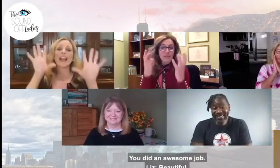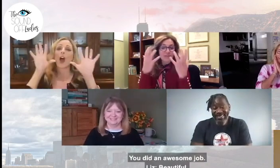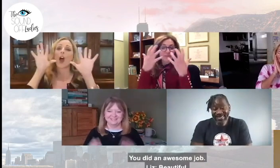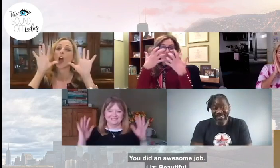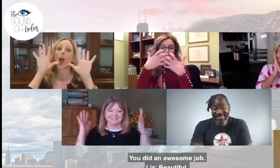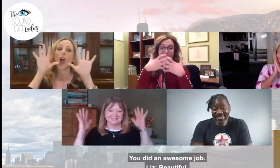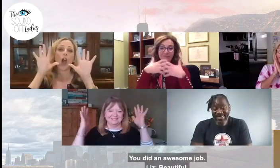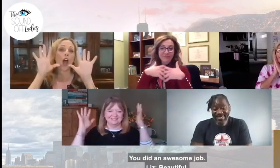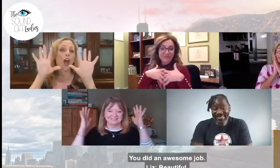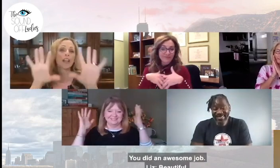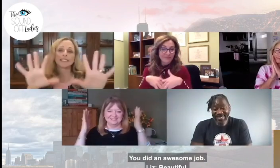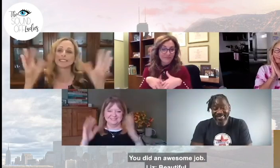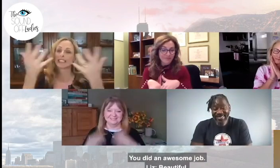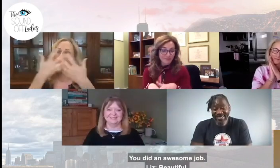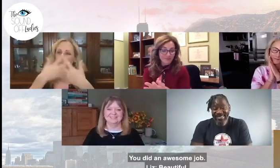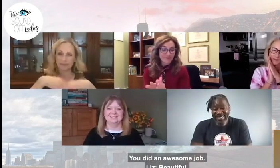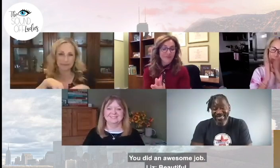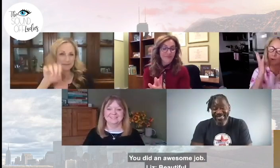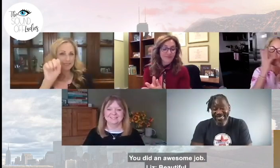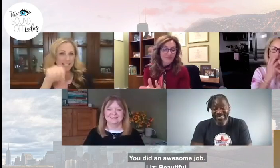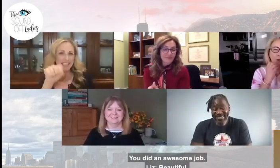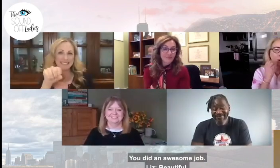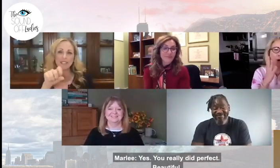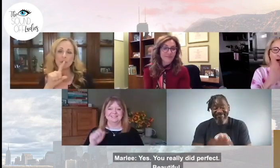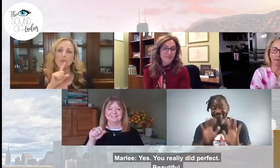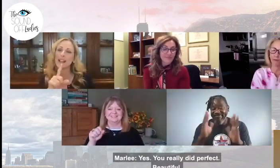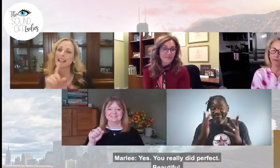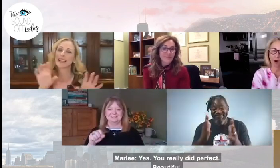accepted. Perfect. You just combined the two. That was amazing.